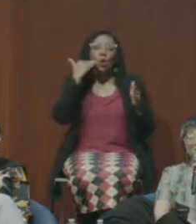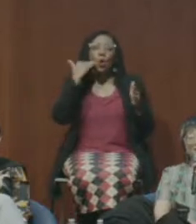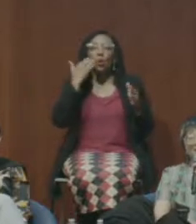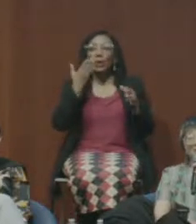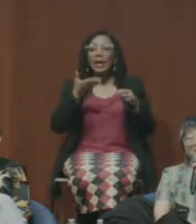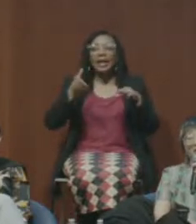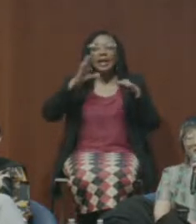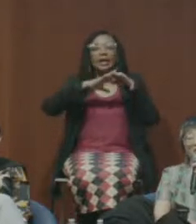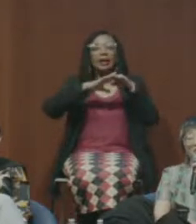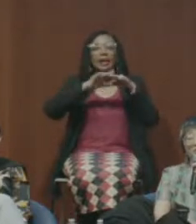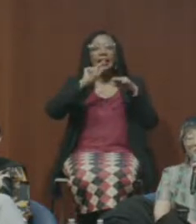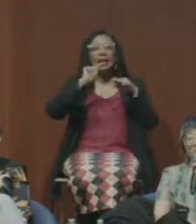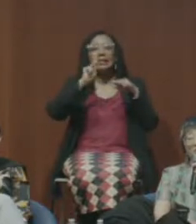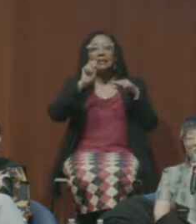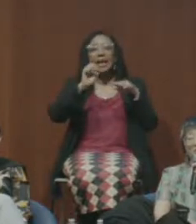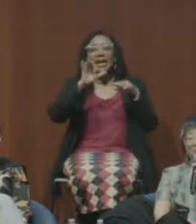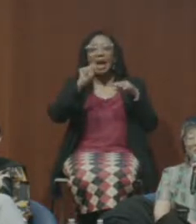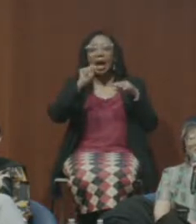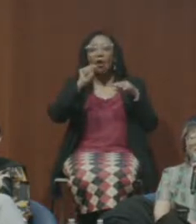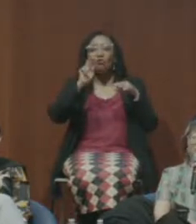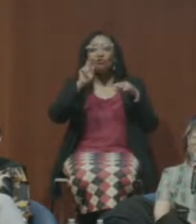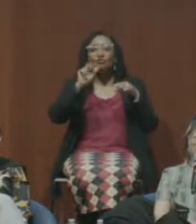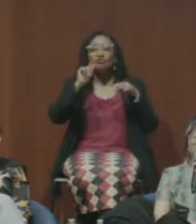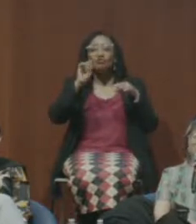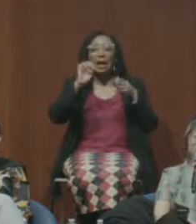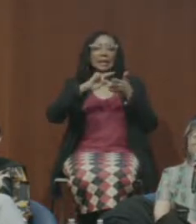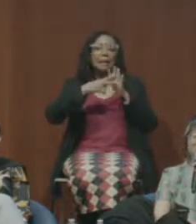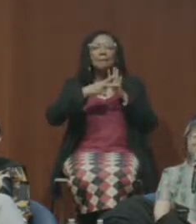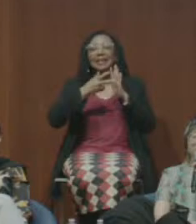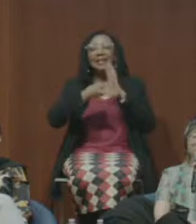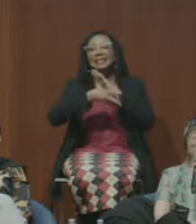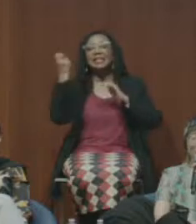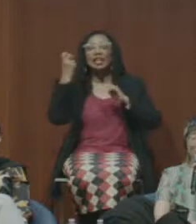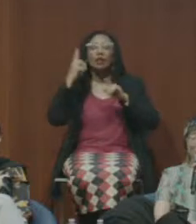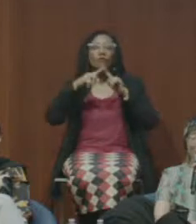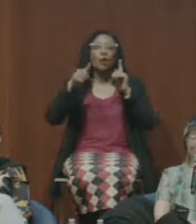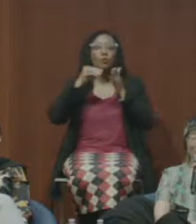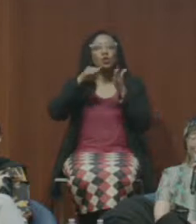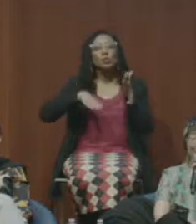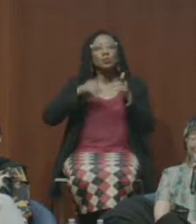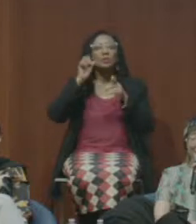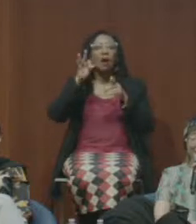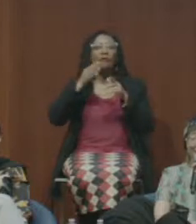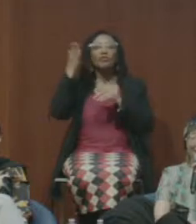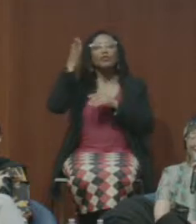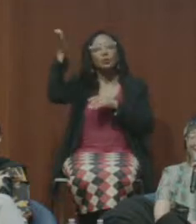increasing the takeout rate is really going to be stealing from the students of the future.